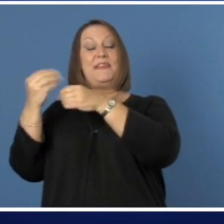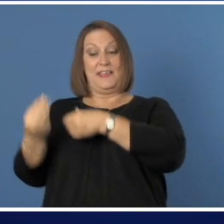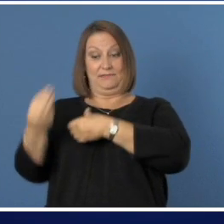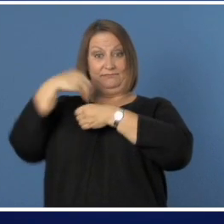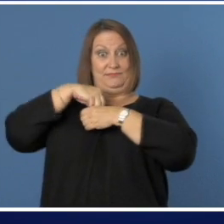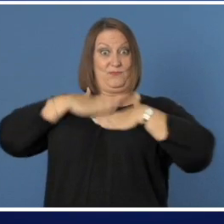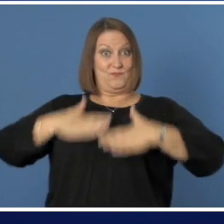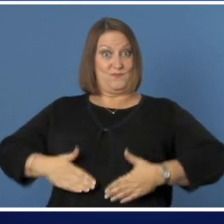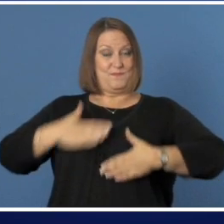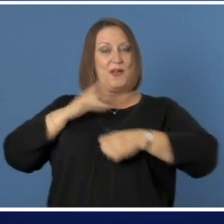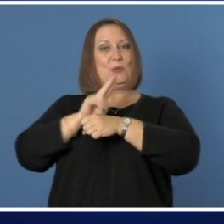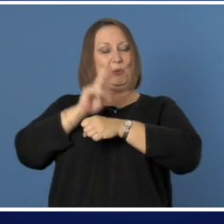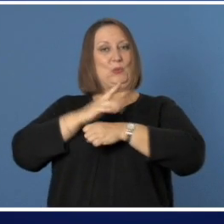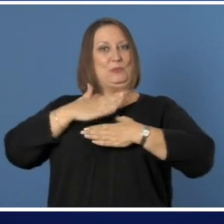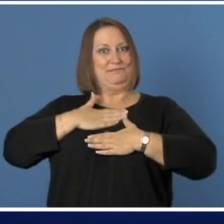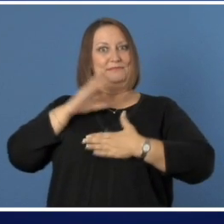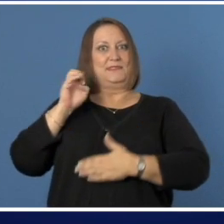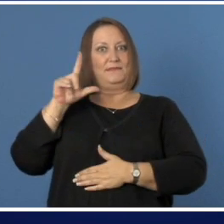multiply.